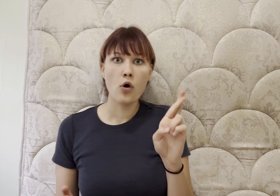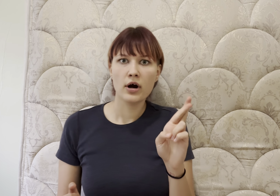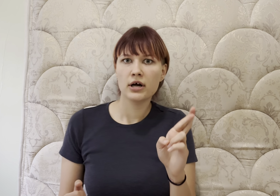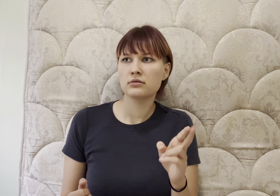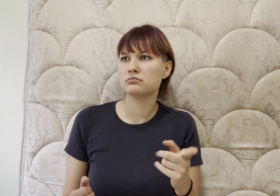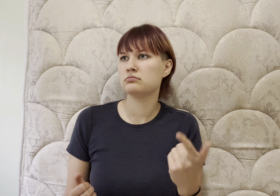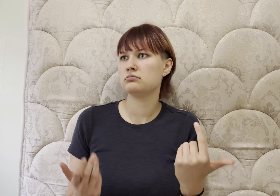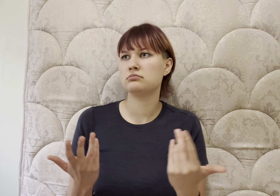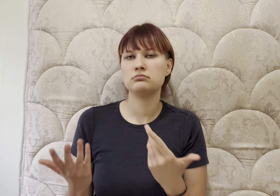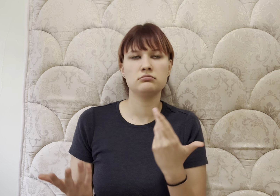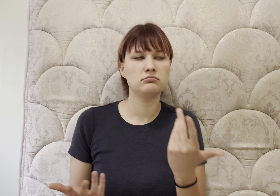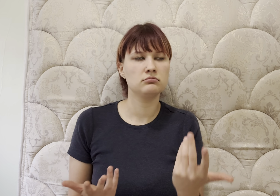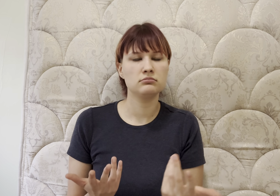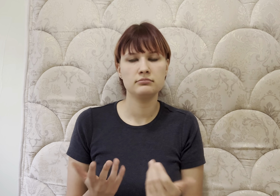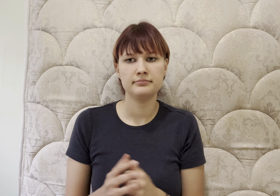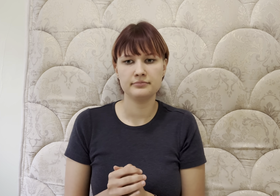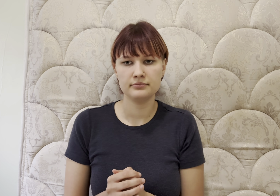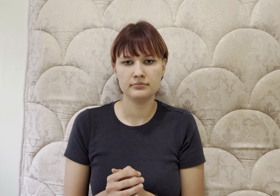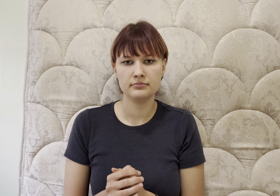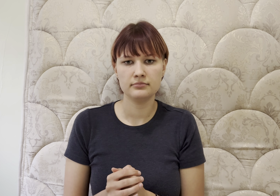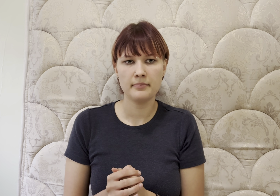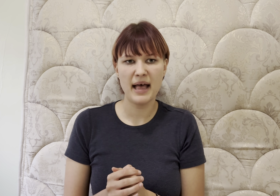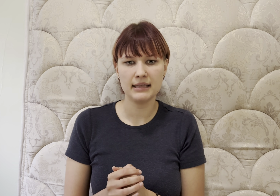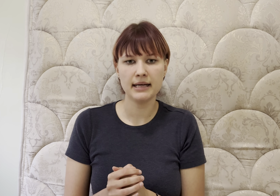very self-defeating language. And a lot of